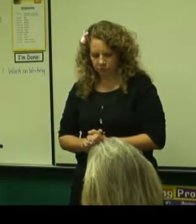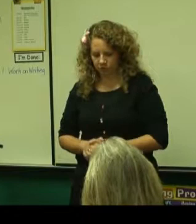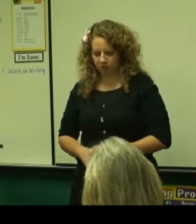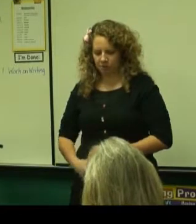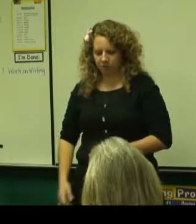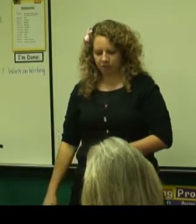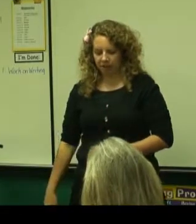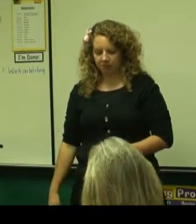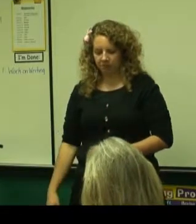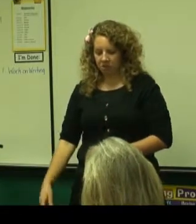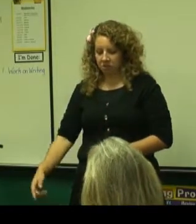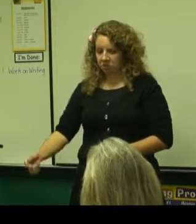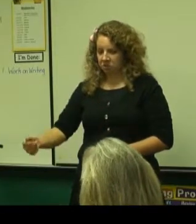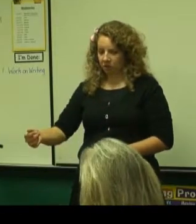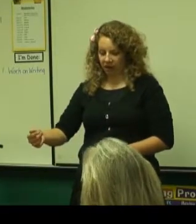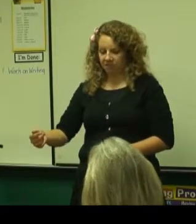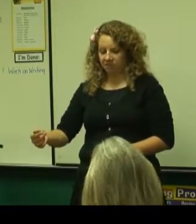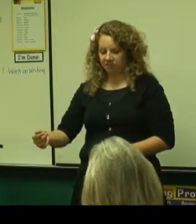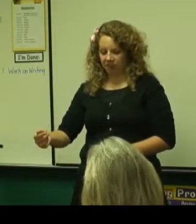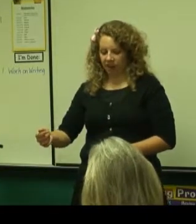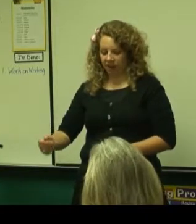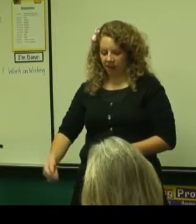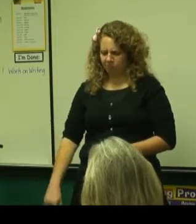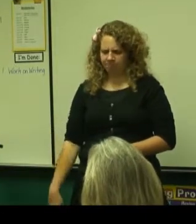French eyebrows. Okay? So I see dog I.